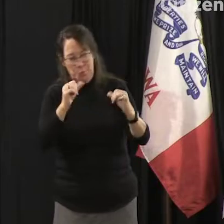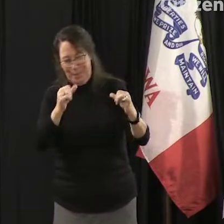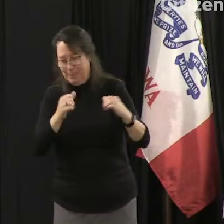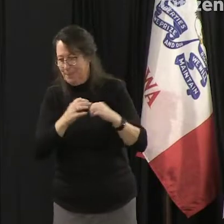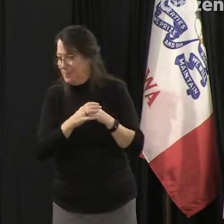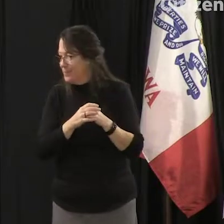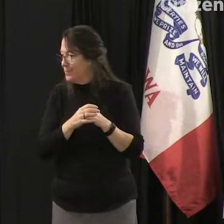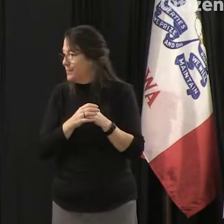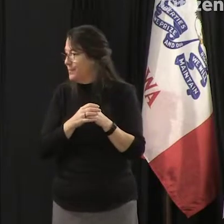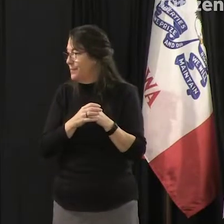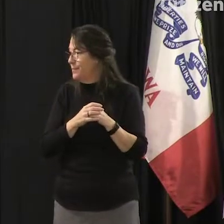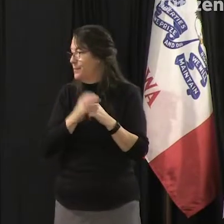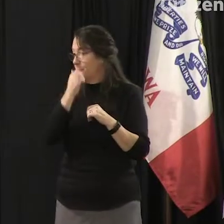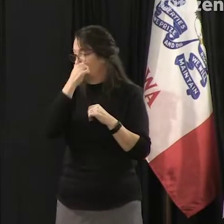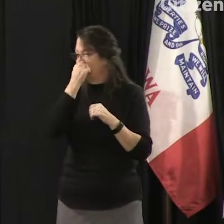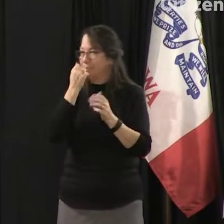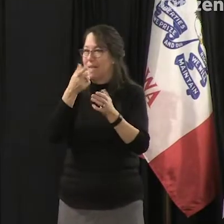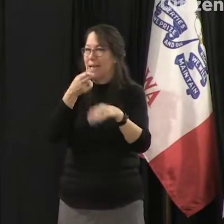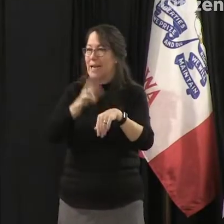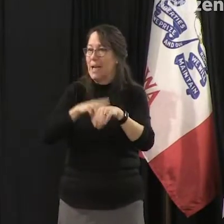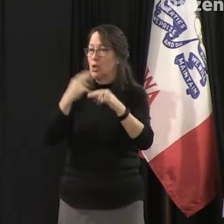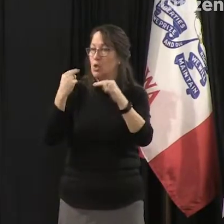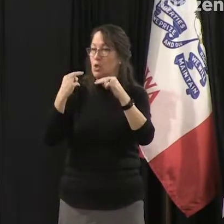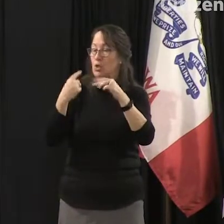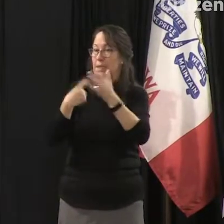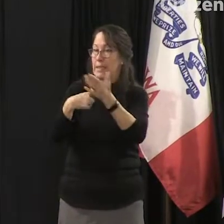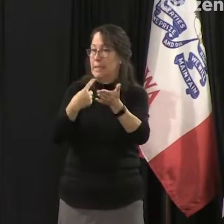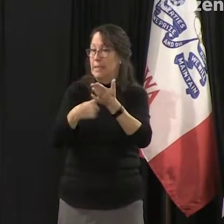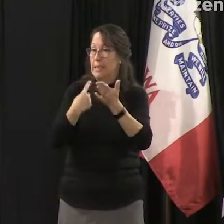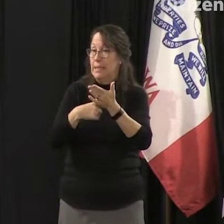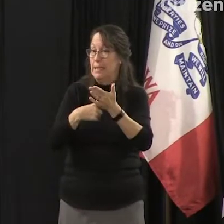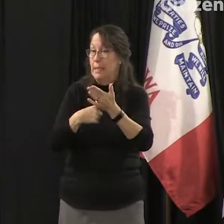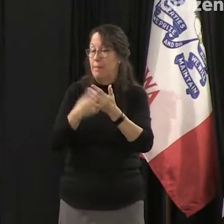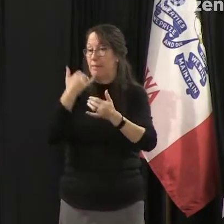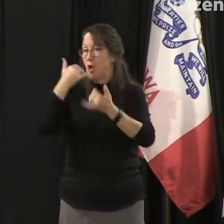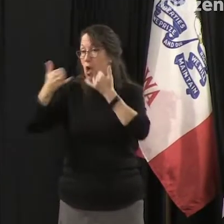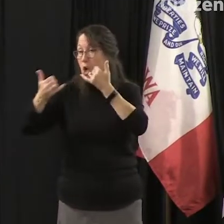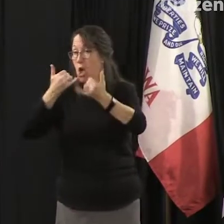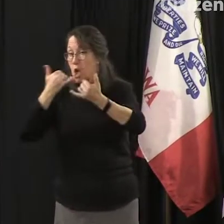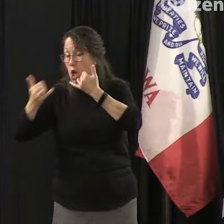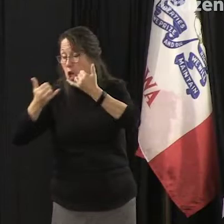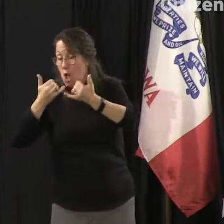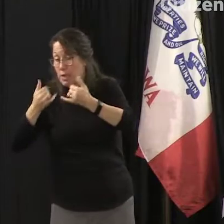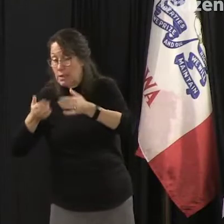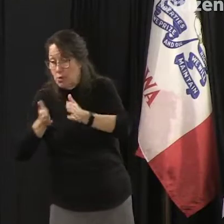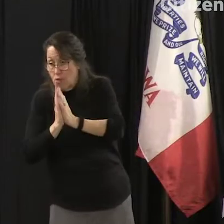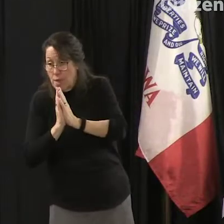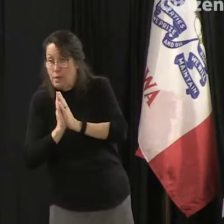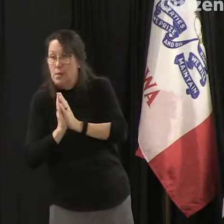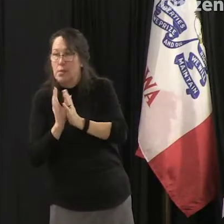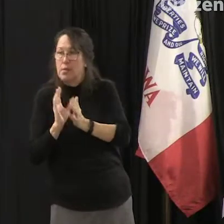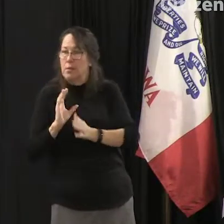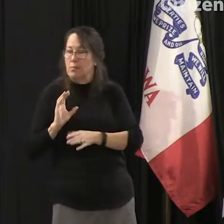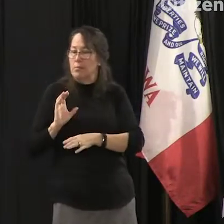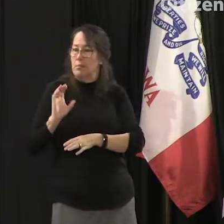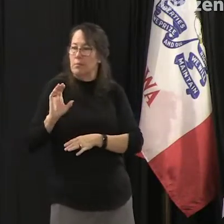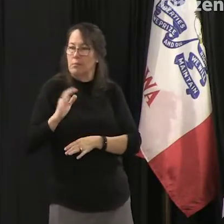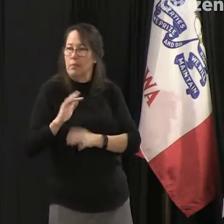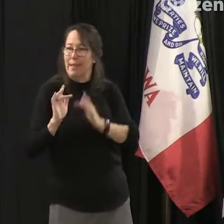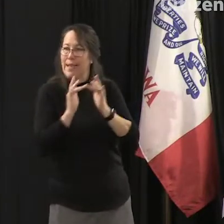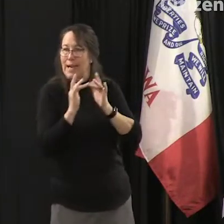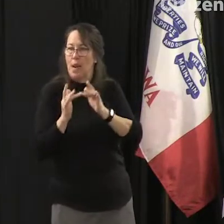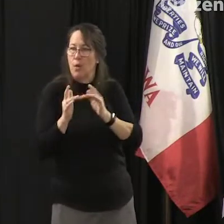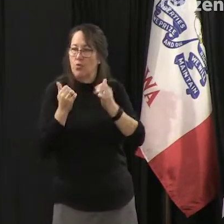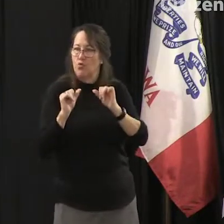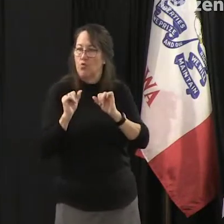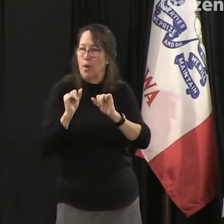to get a question in the national debates. Every national debate that's come up, I've called, I've tried to insert myself with the networks